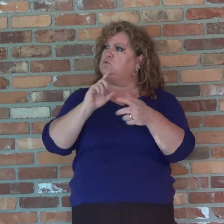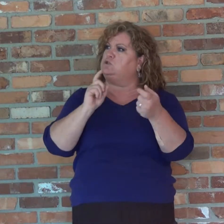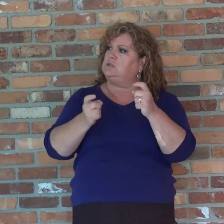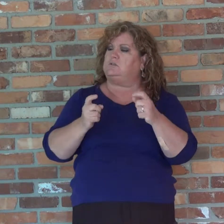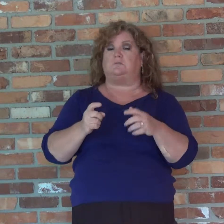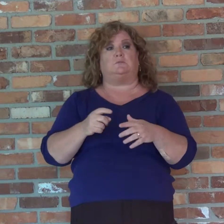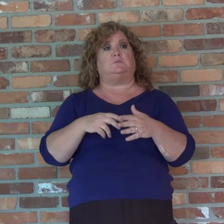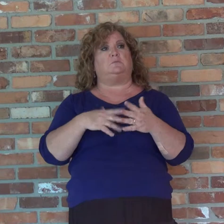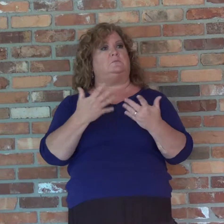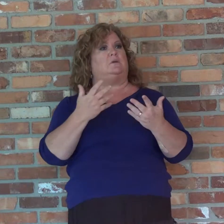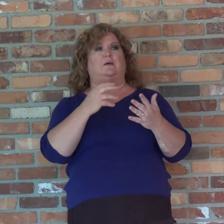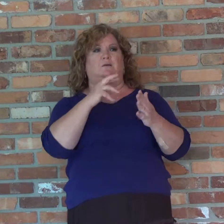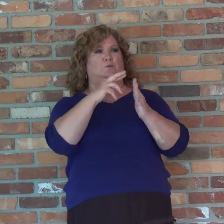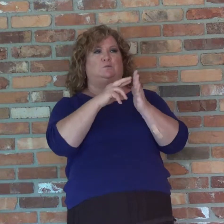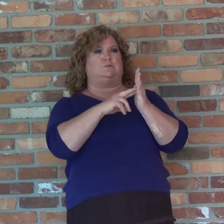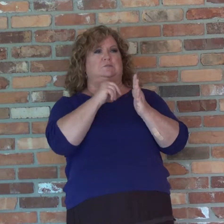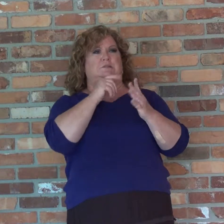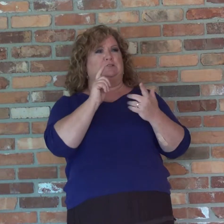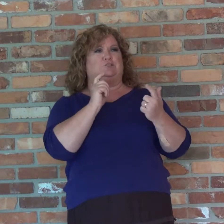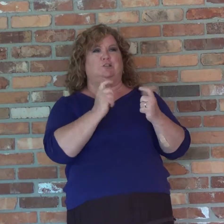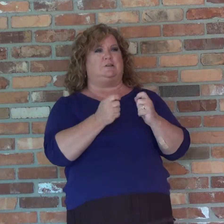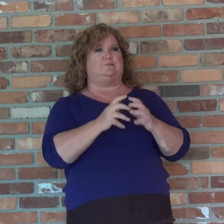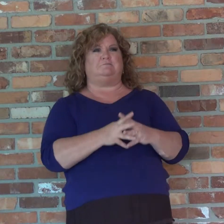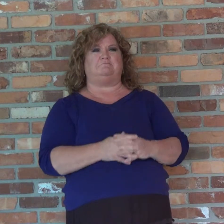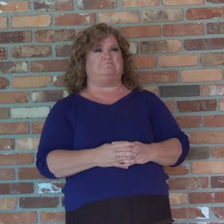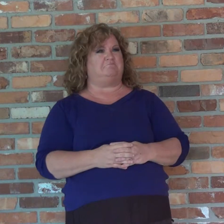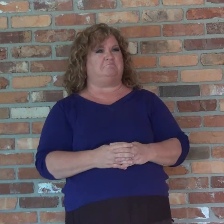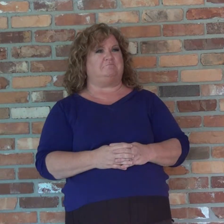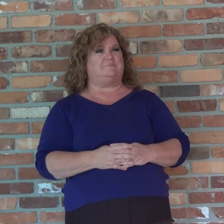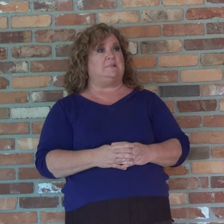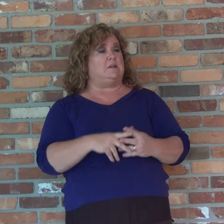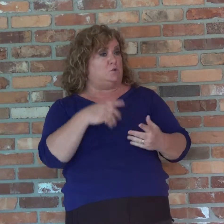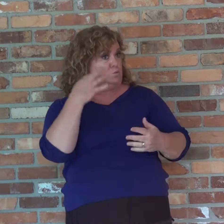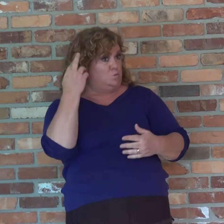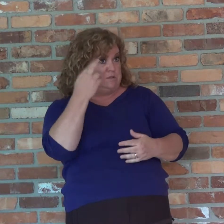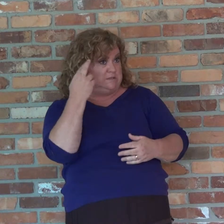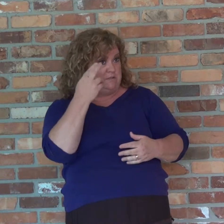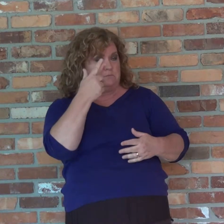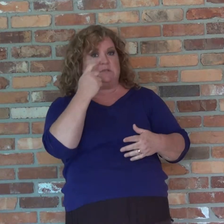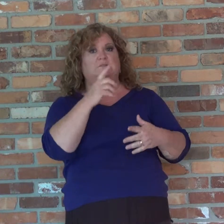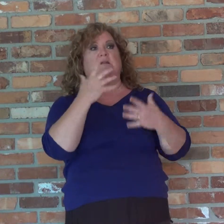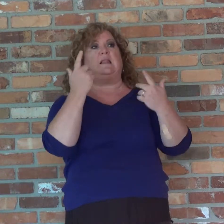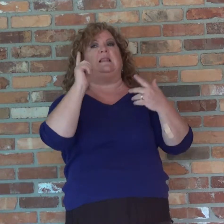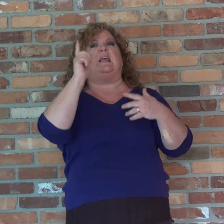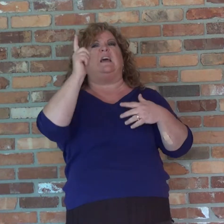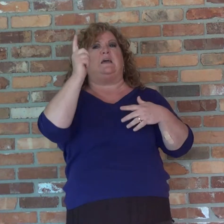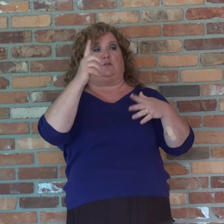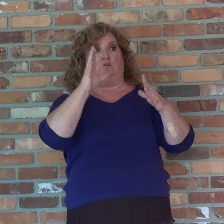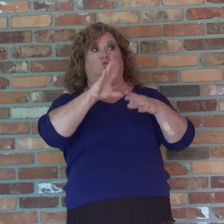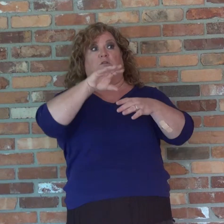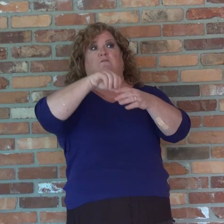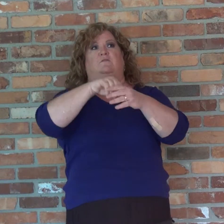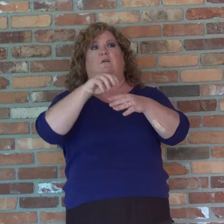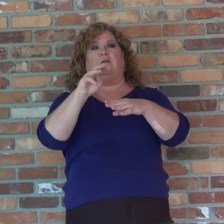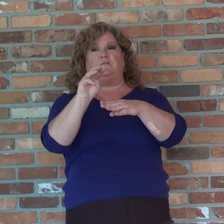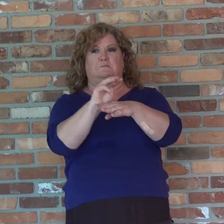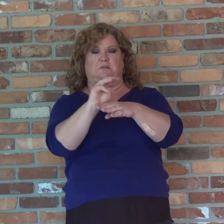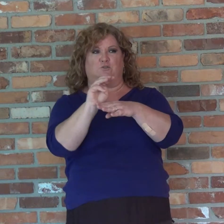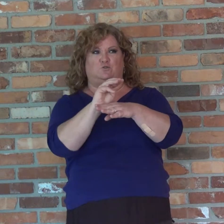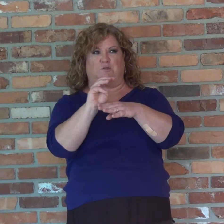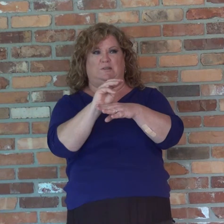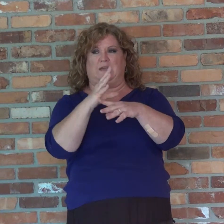to, no, I'm not going to do that. Here's why. Because when you get into ministry, you're going to work with people who